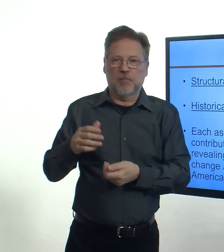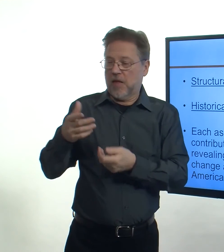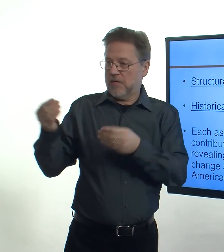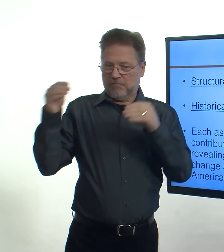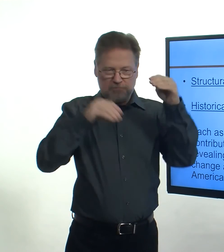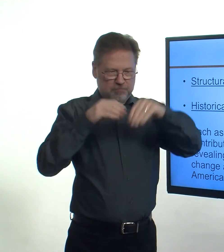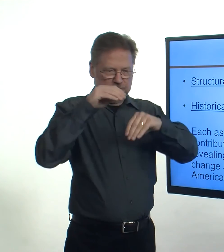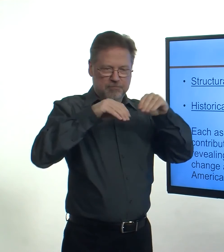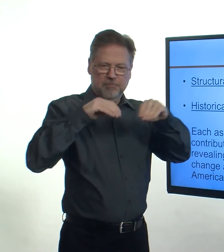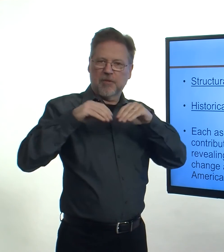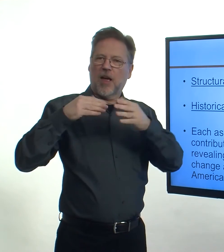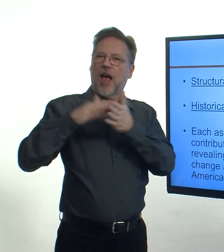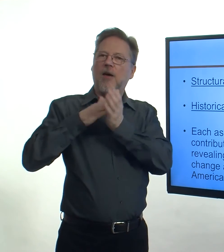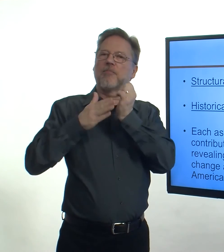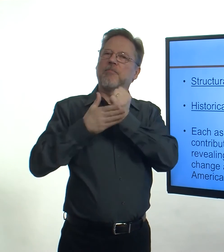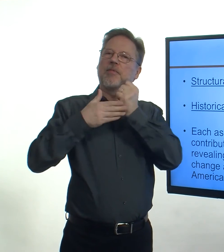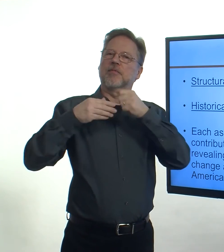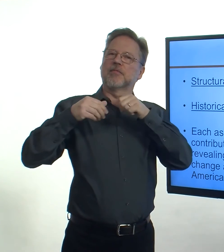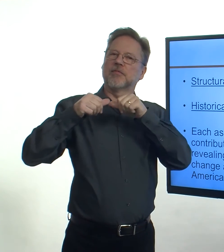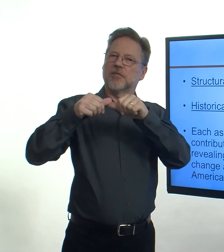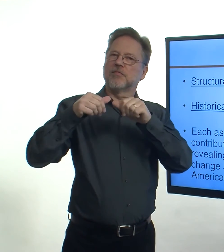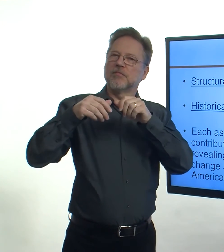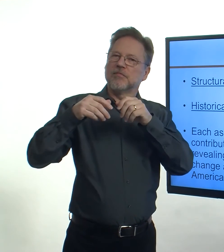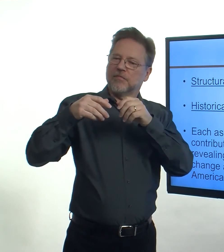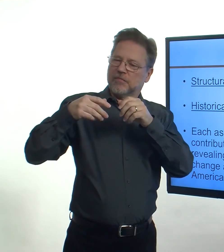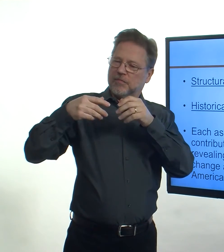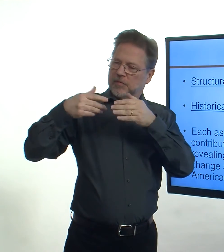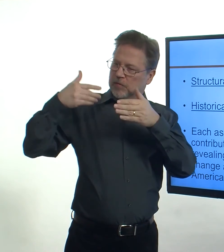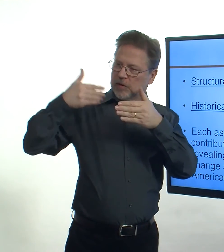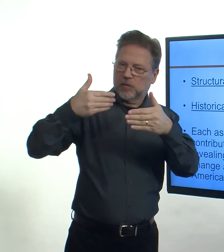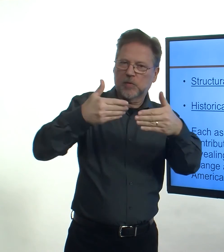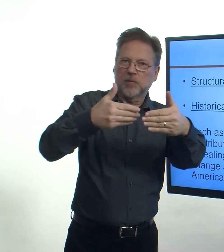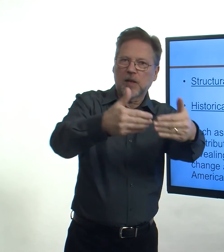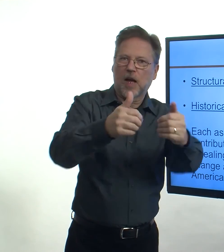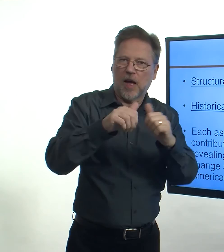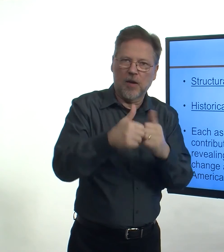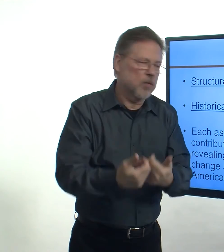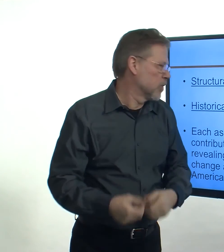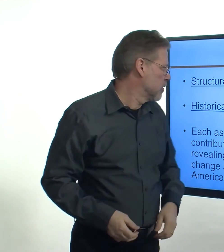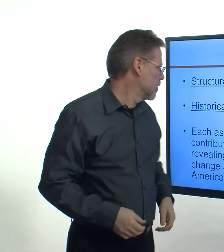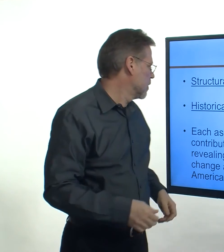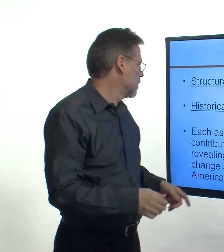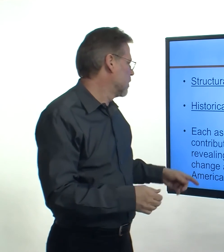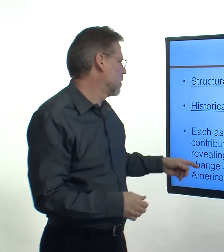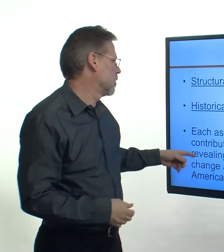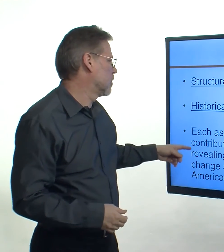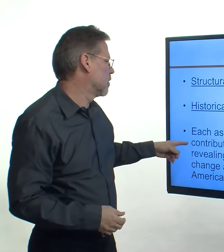insular. If so, you can use this data to help reconstruct their evolution.